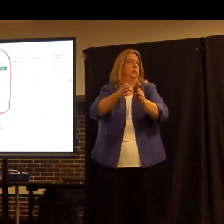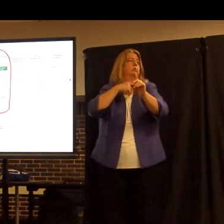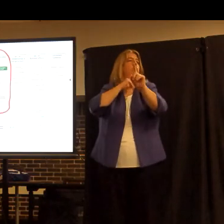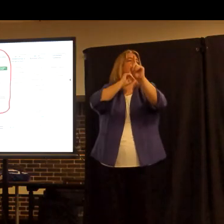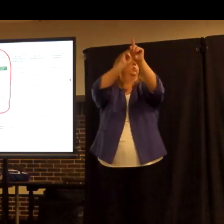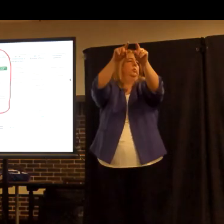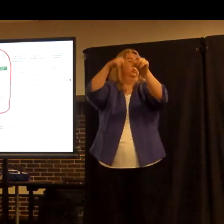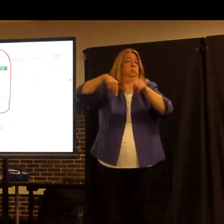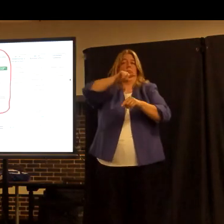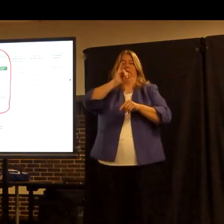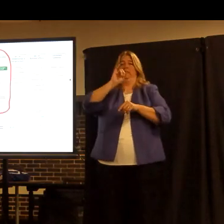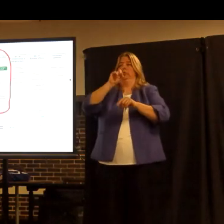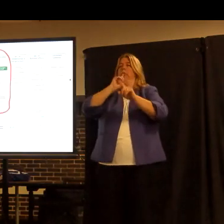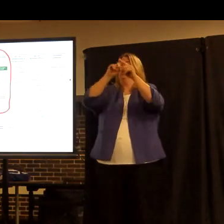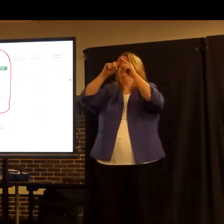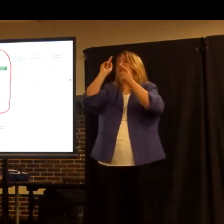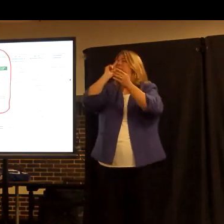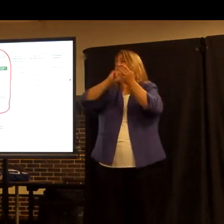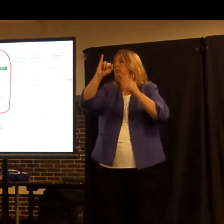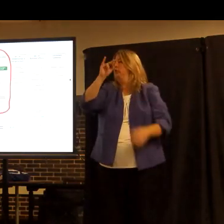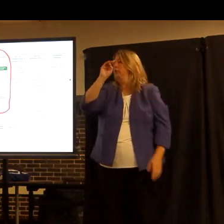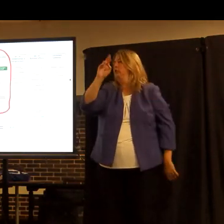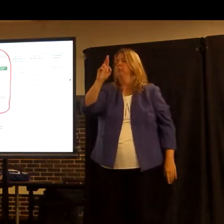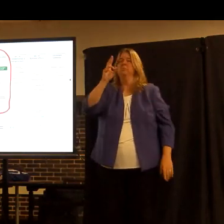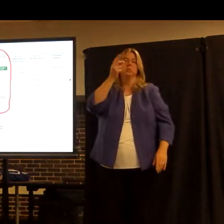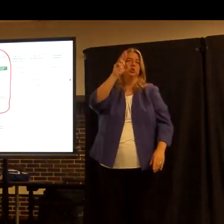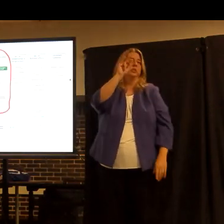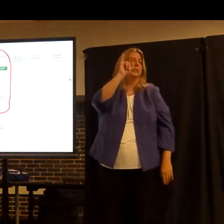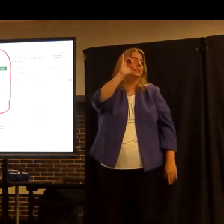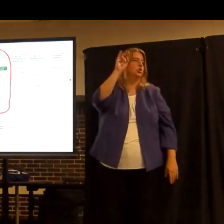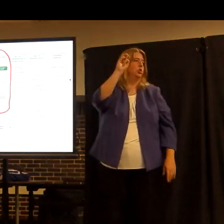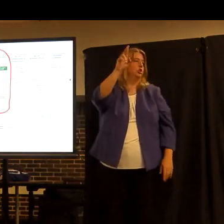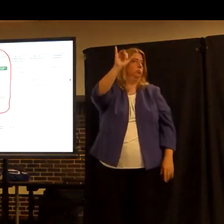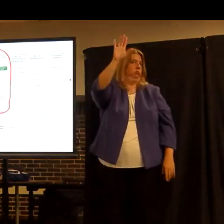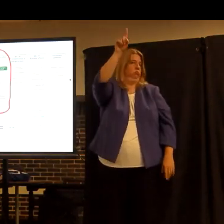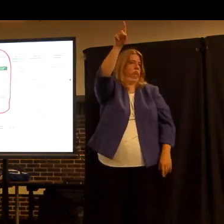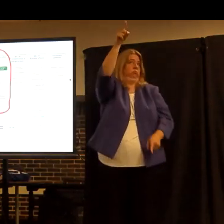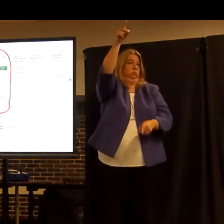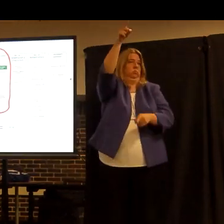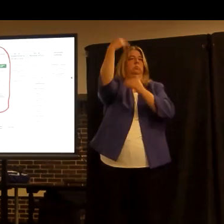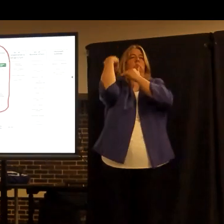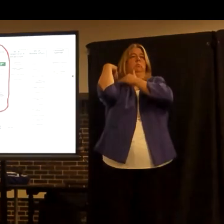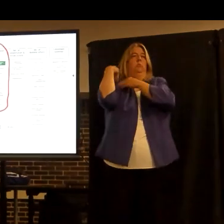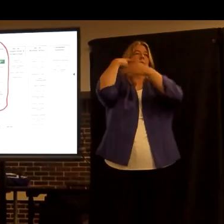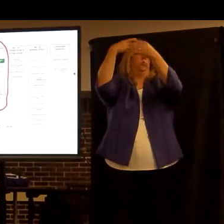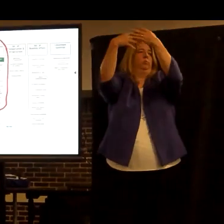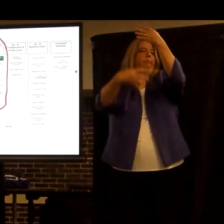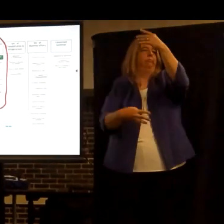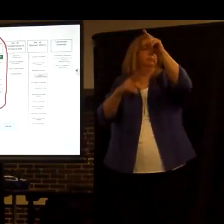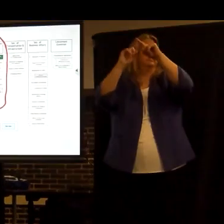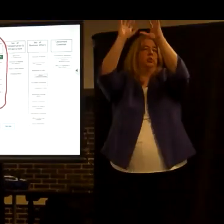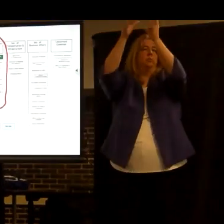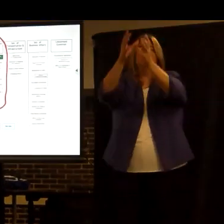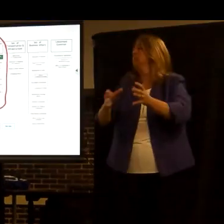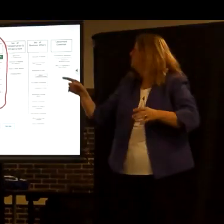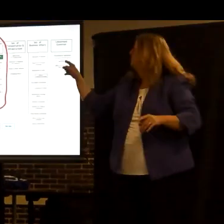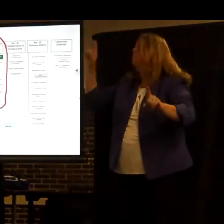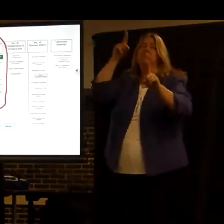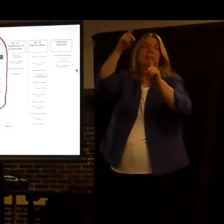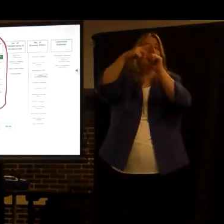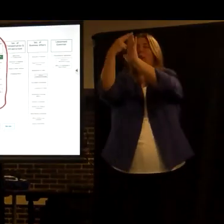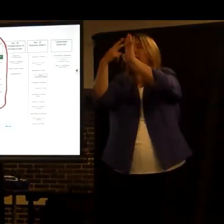Again, it's the education vertical that we report to. Indiana School for the Deaf reports to Dr. Katie Jenner, Secretary